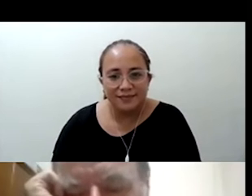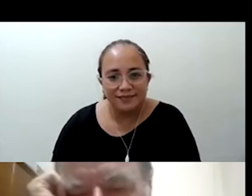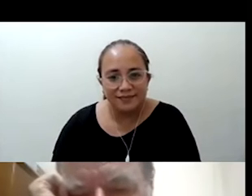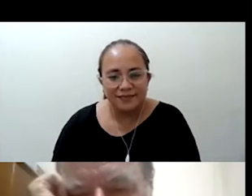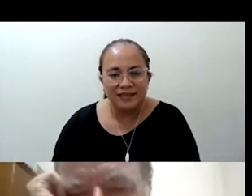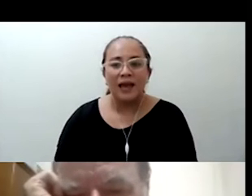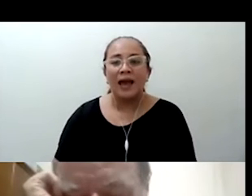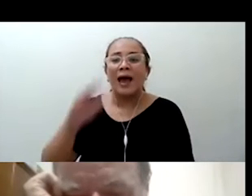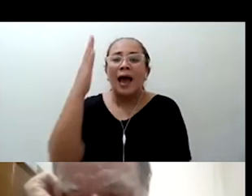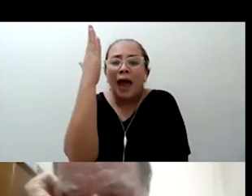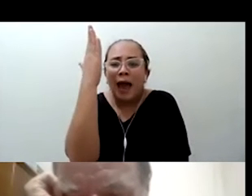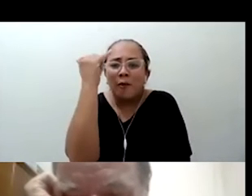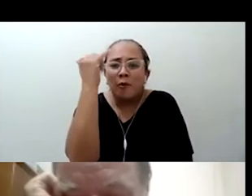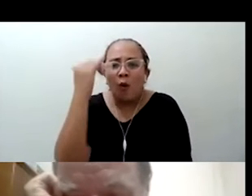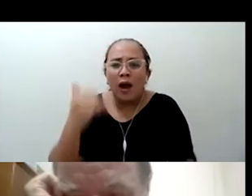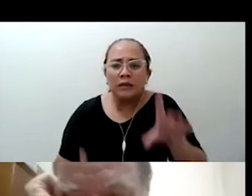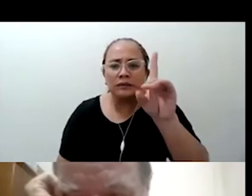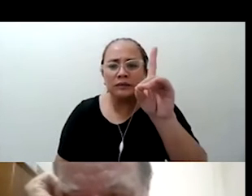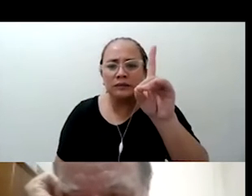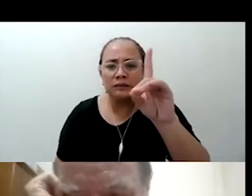Why would you pick D?